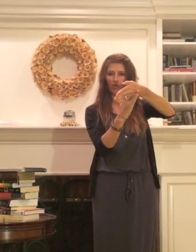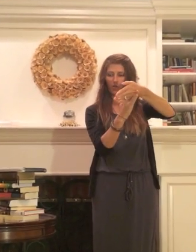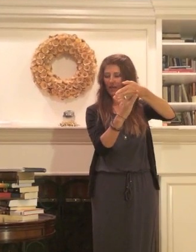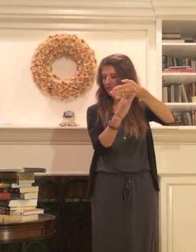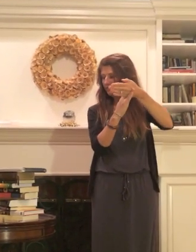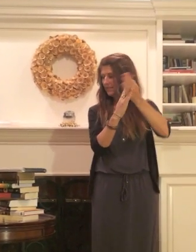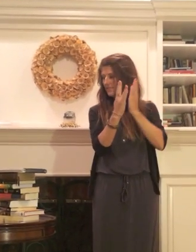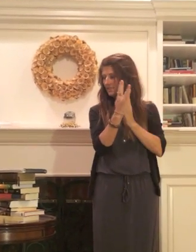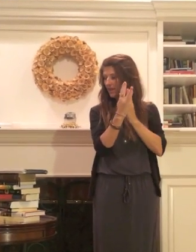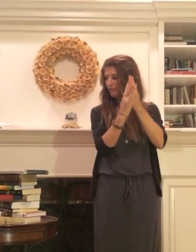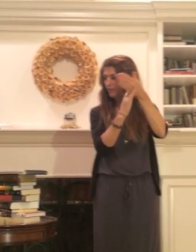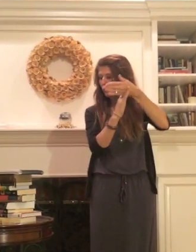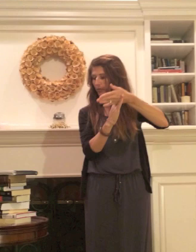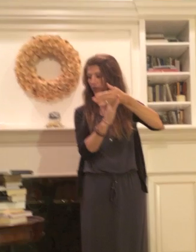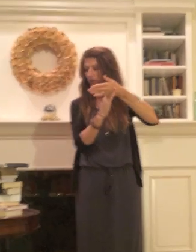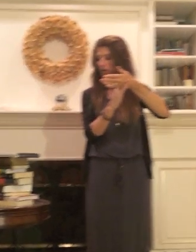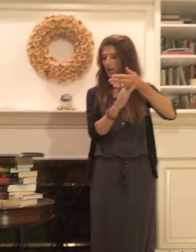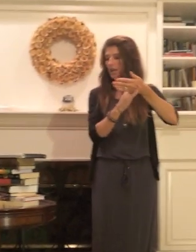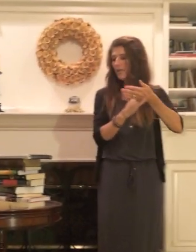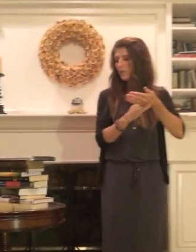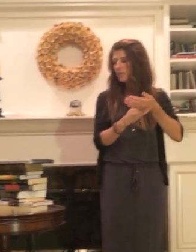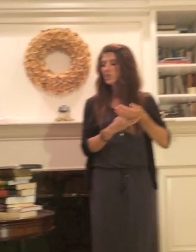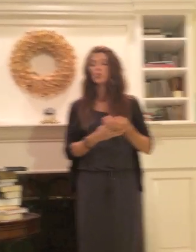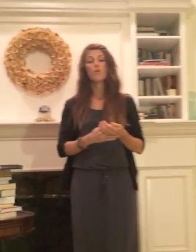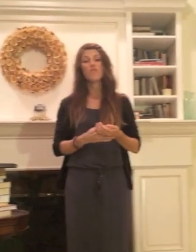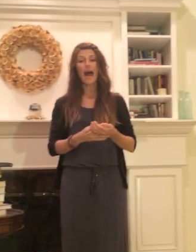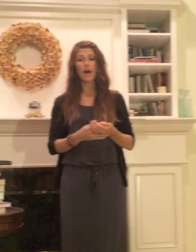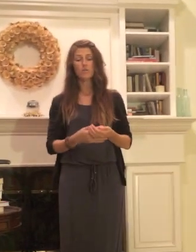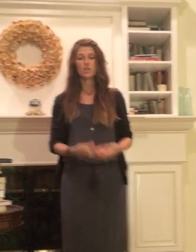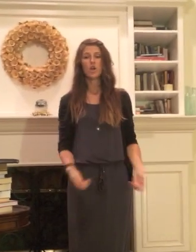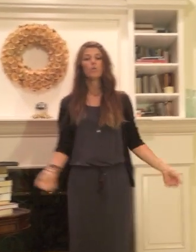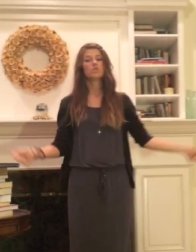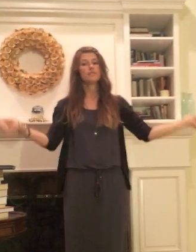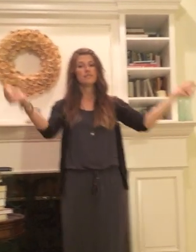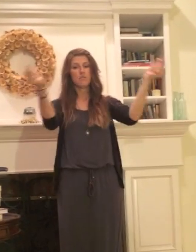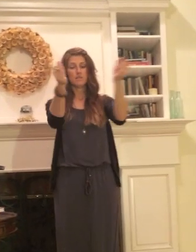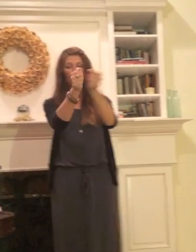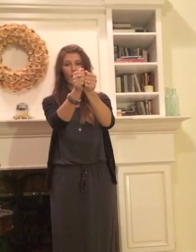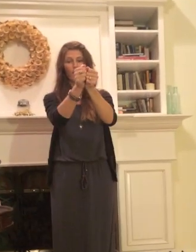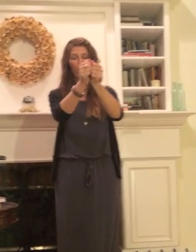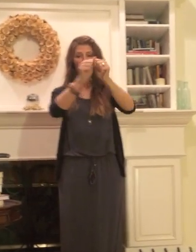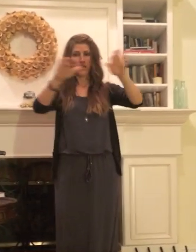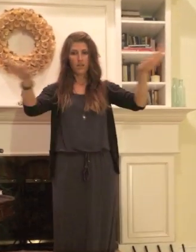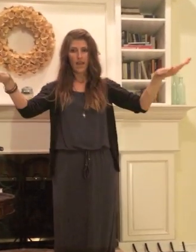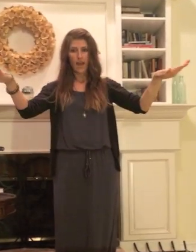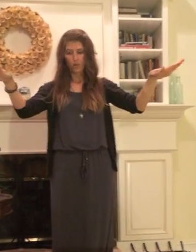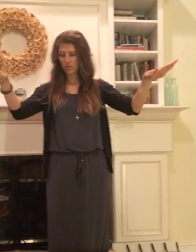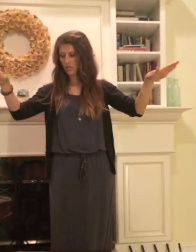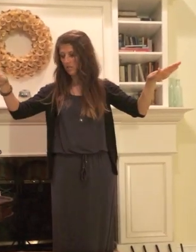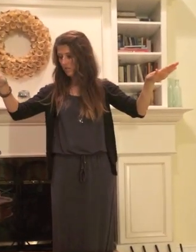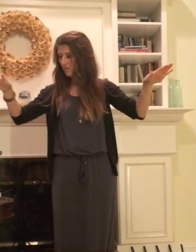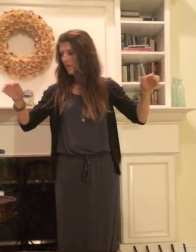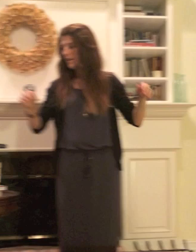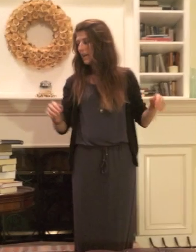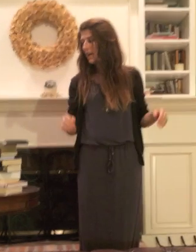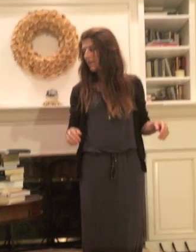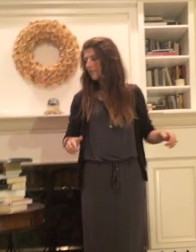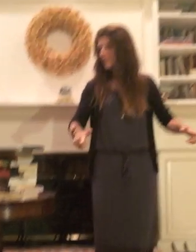through it, that's the sign for through. And then we're going to do without, which is the same as with, out. And this is